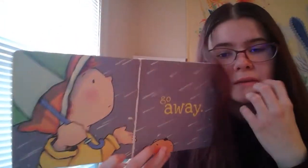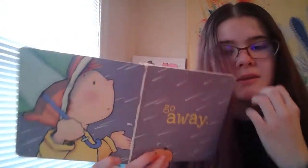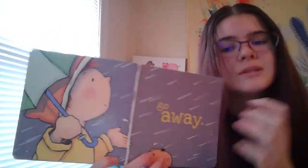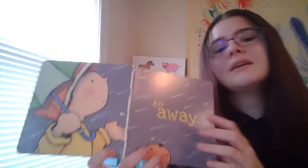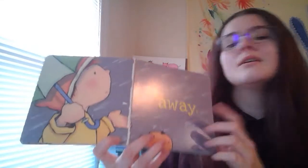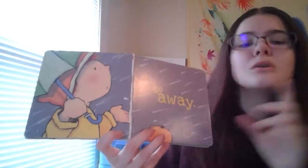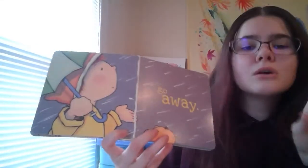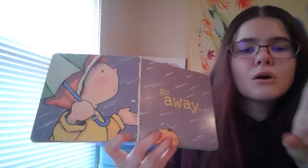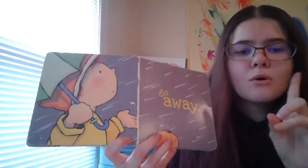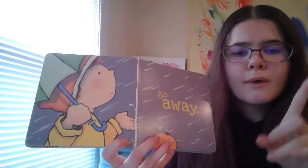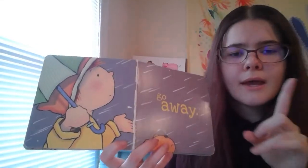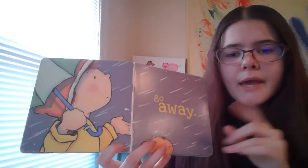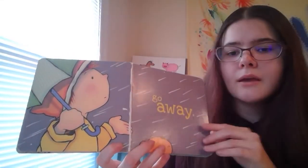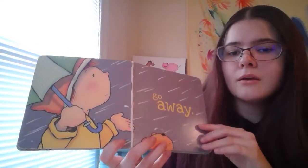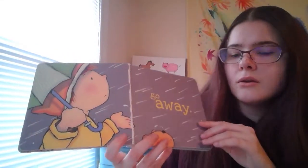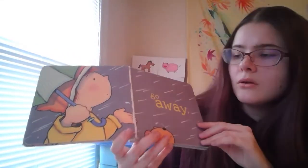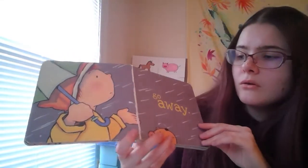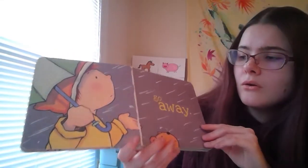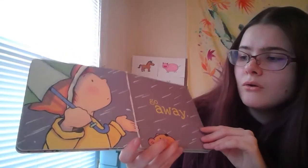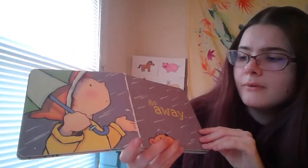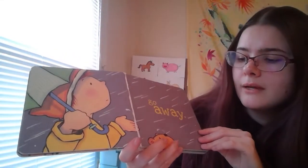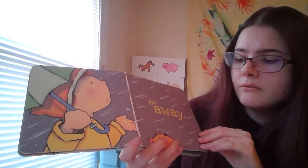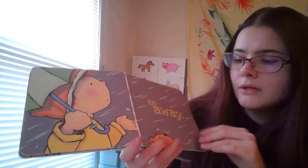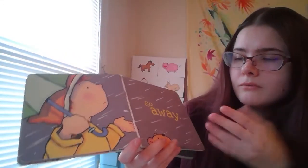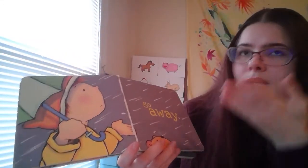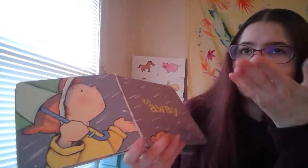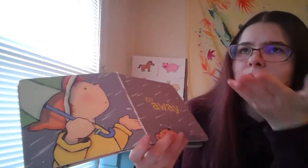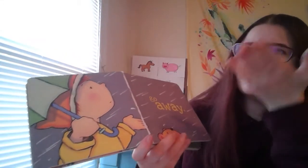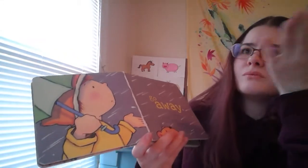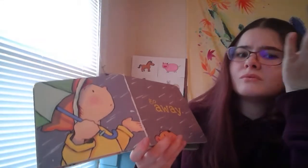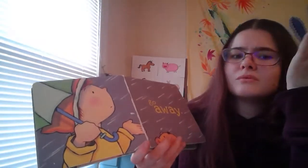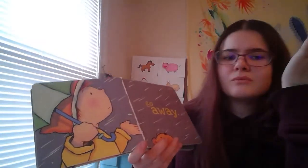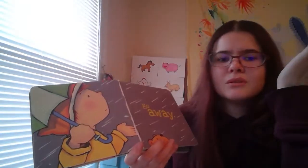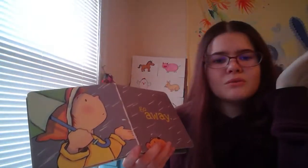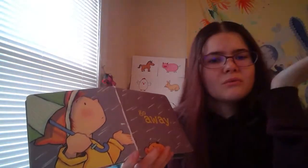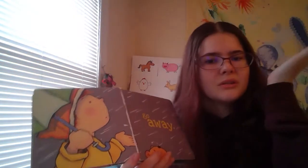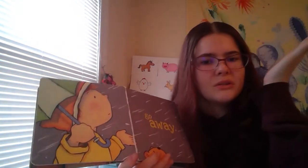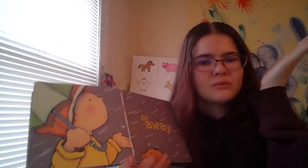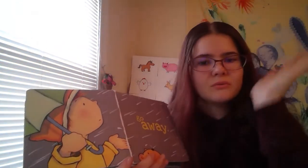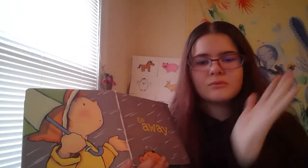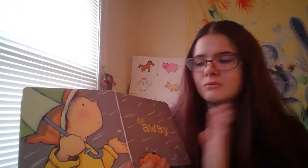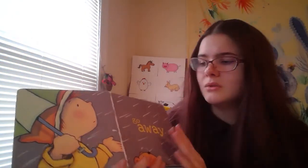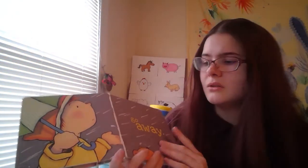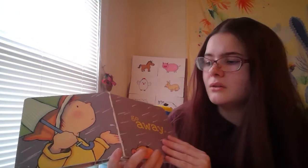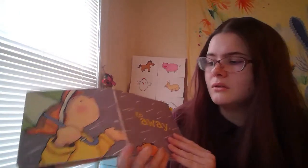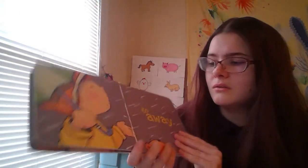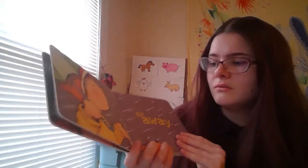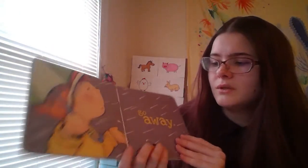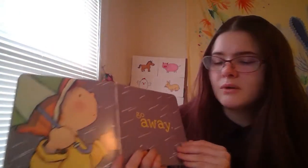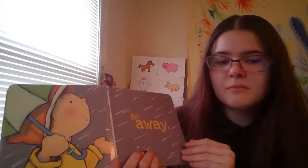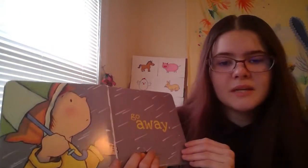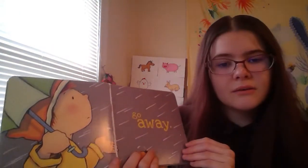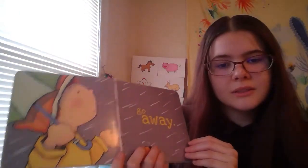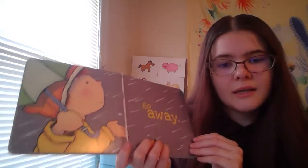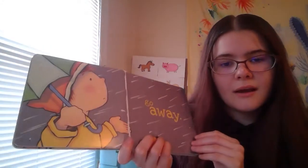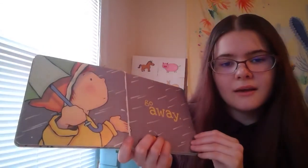They're saying, "Go away. Go away, rain, rain. We don't want you. We want to be